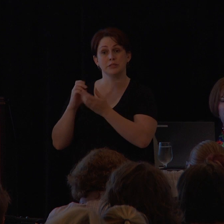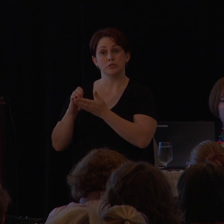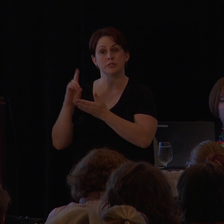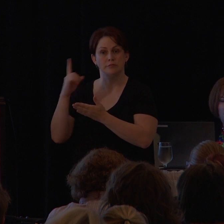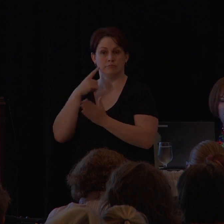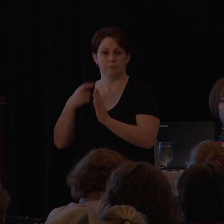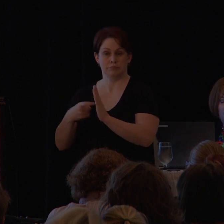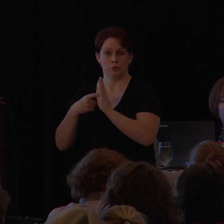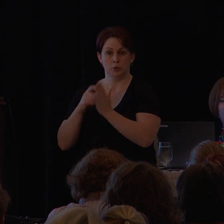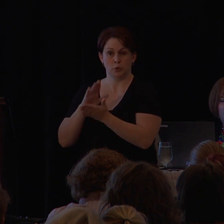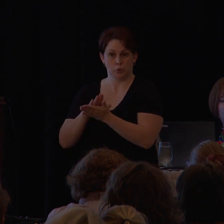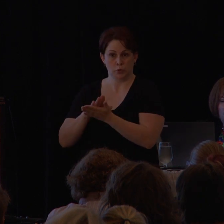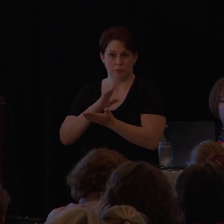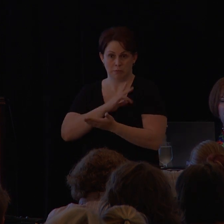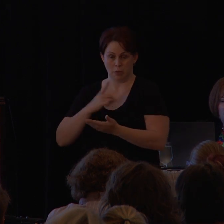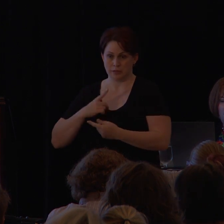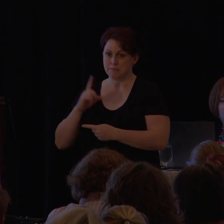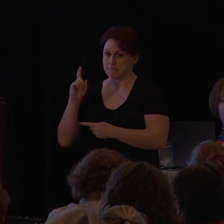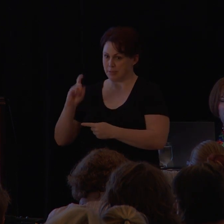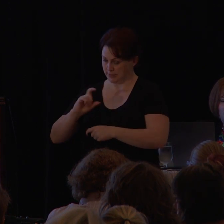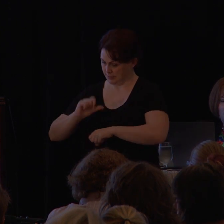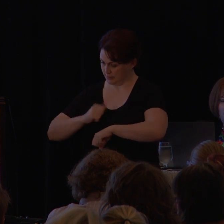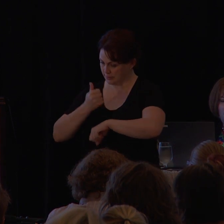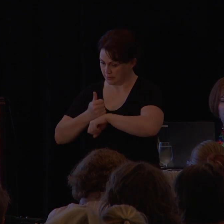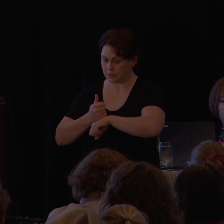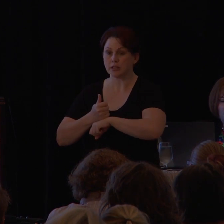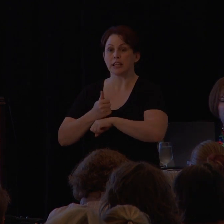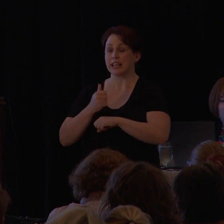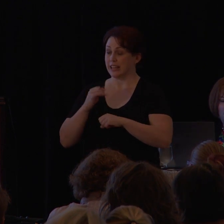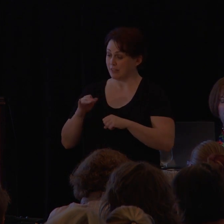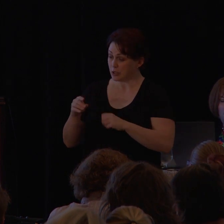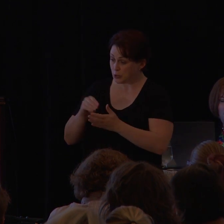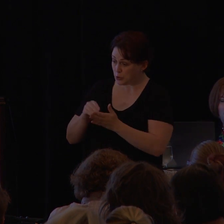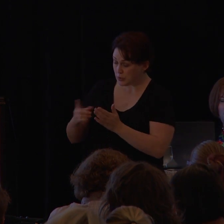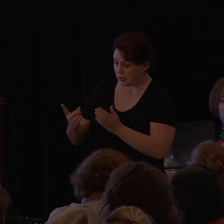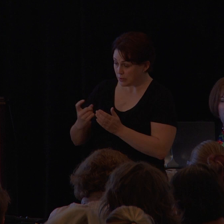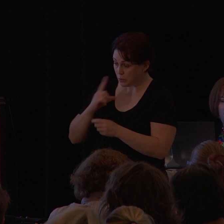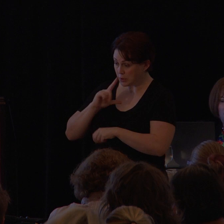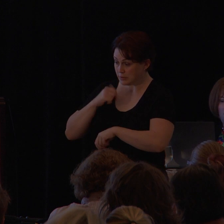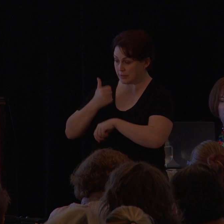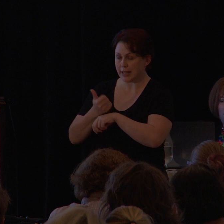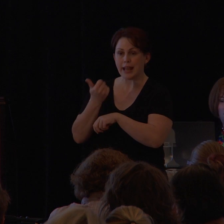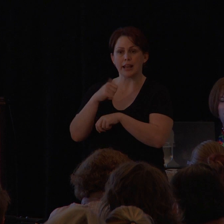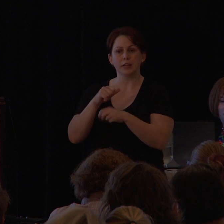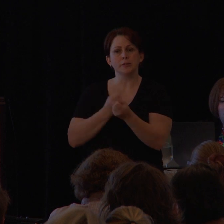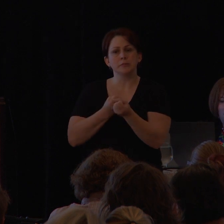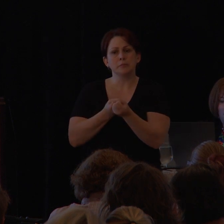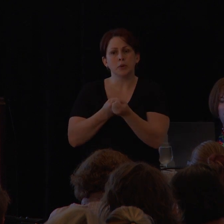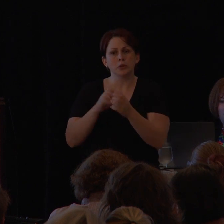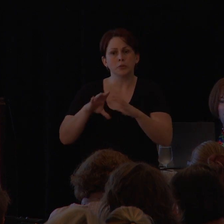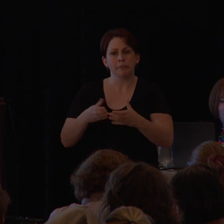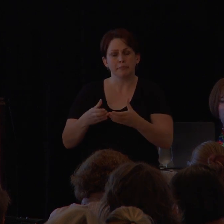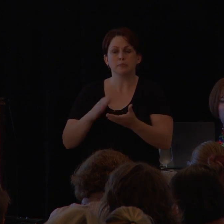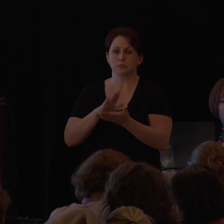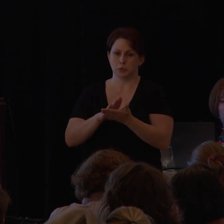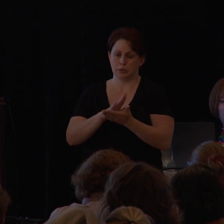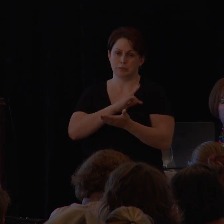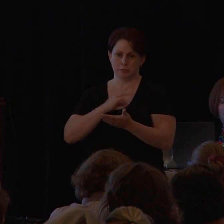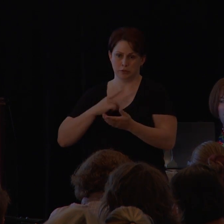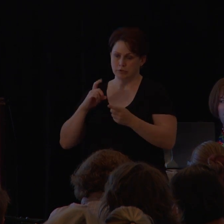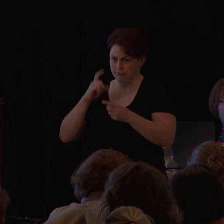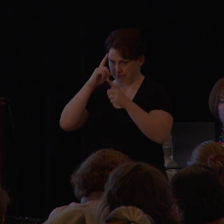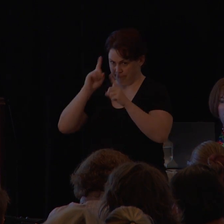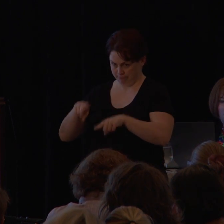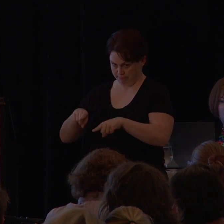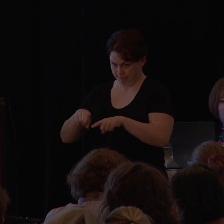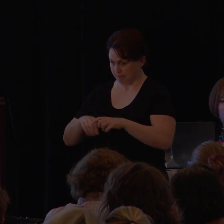boards respond affirmatively to all reasonable student requests to establish a support group. And we put